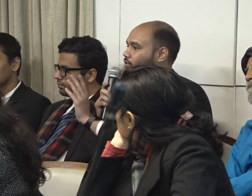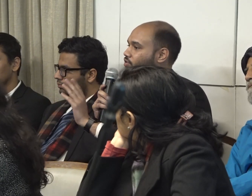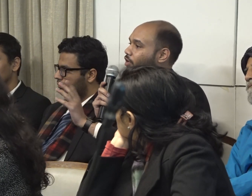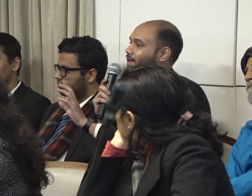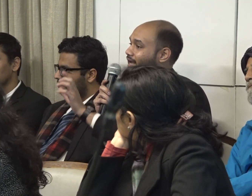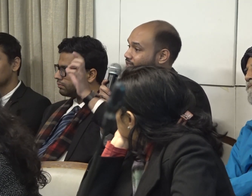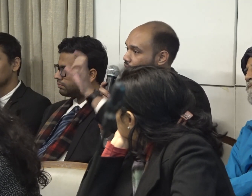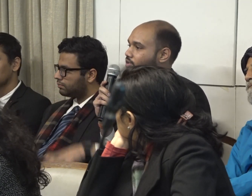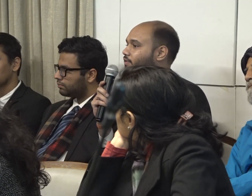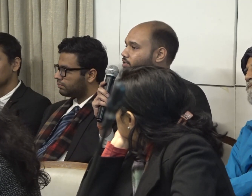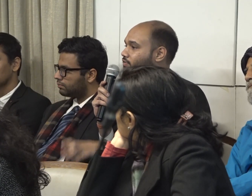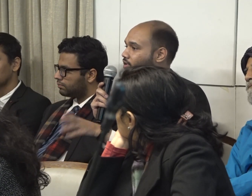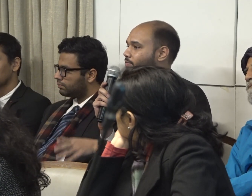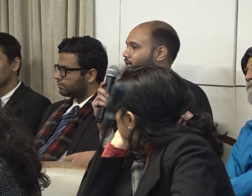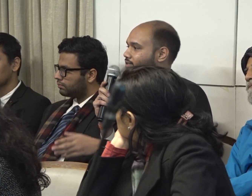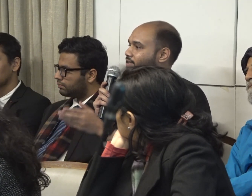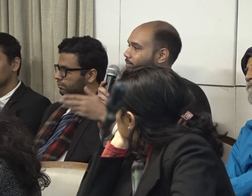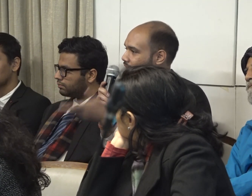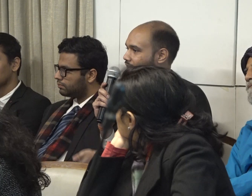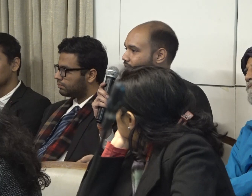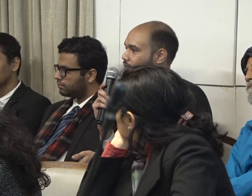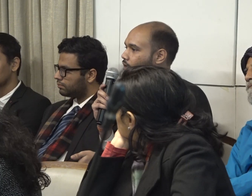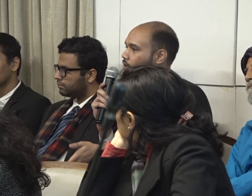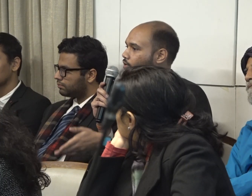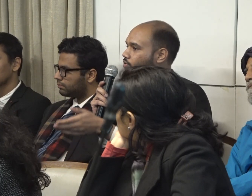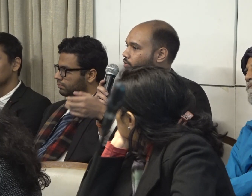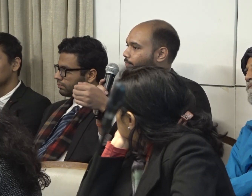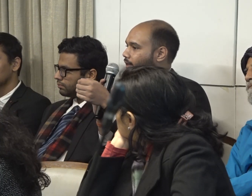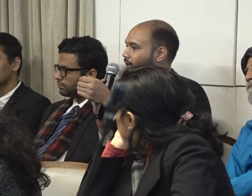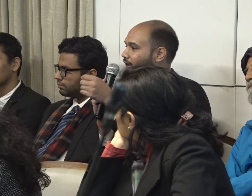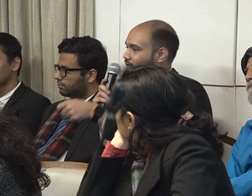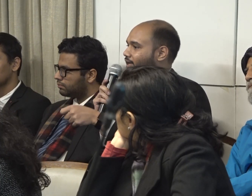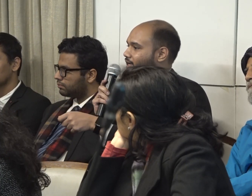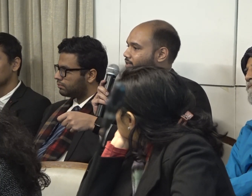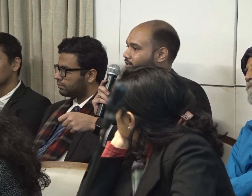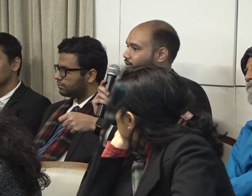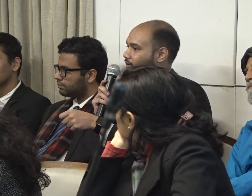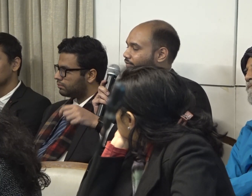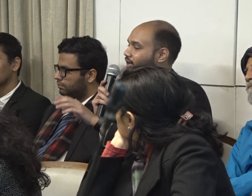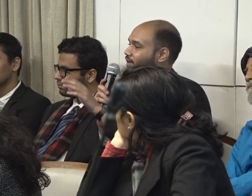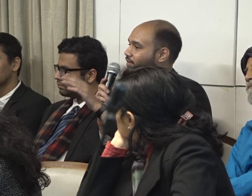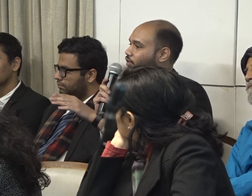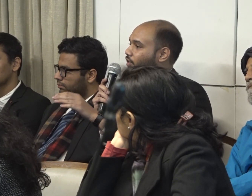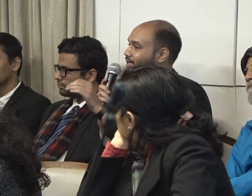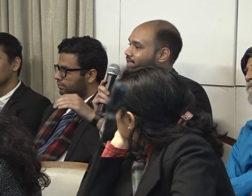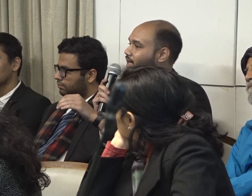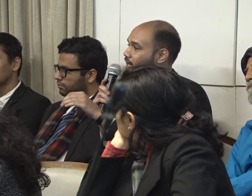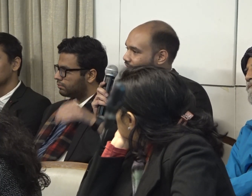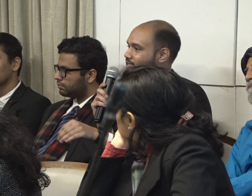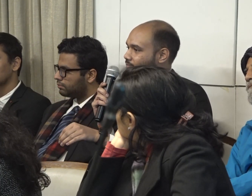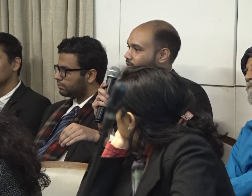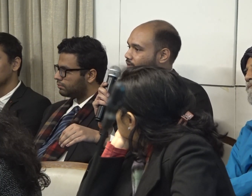can of course not be an exhaustive list of circumstances that may arise. So in a case where we have a law, is